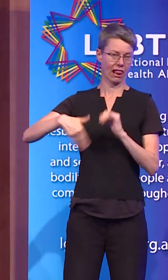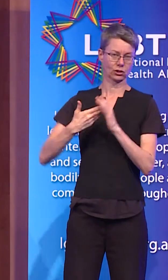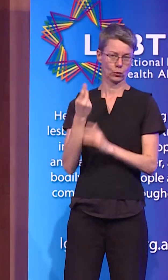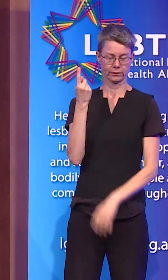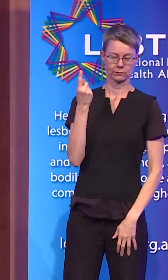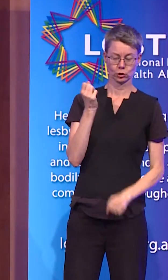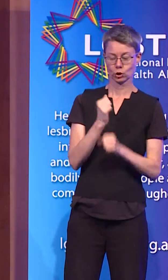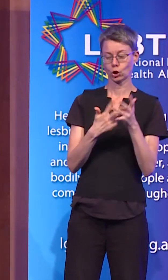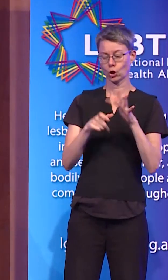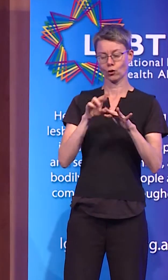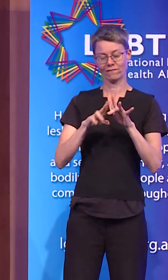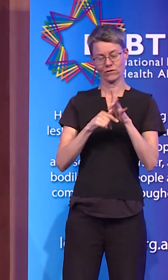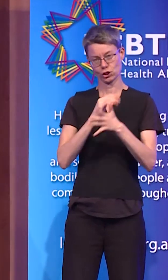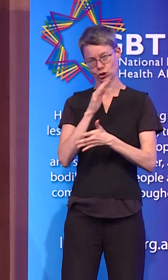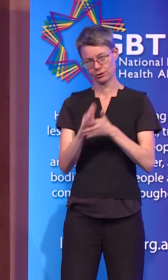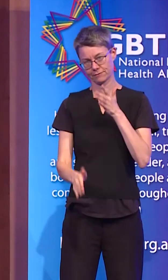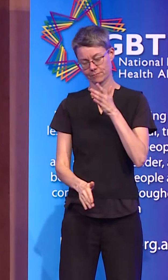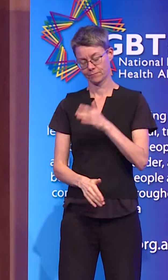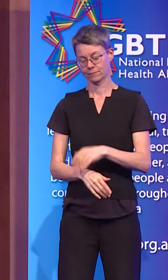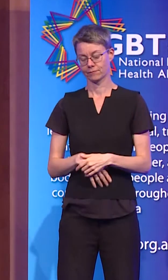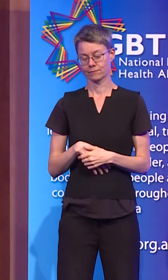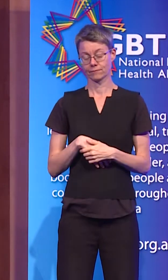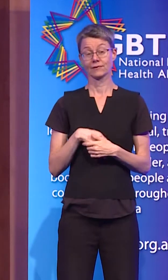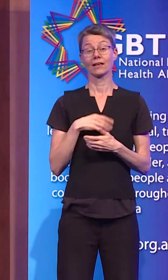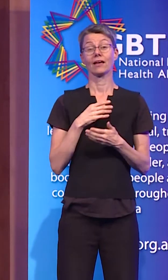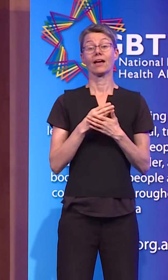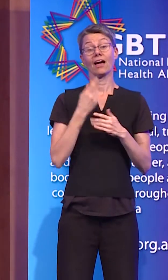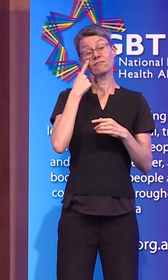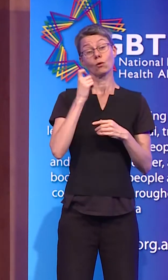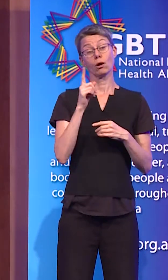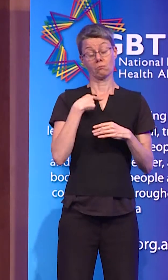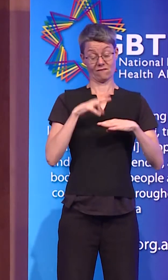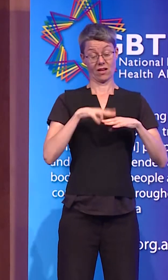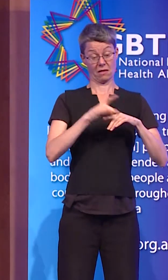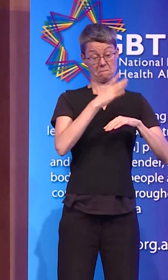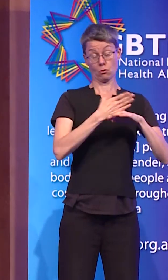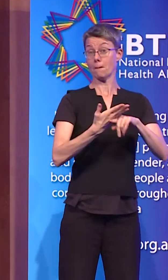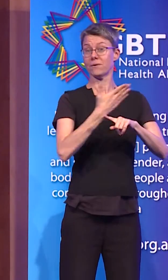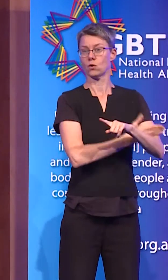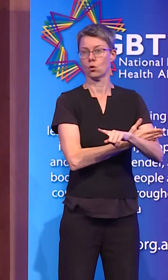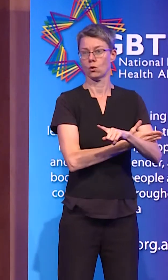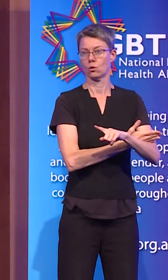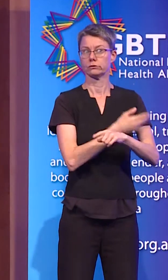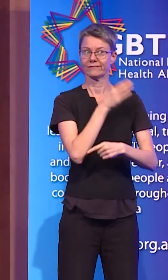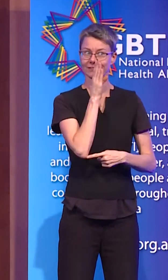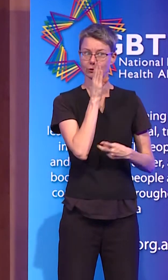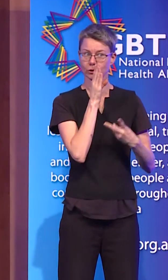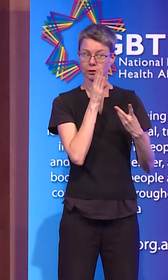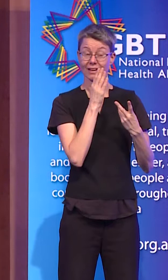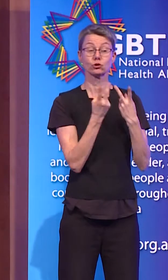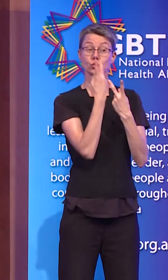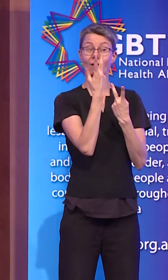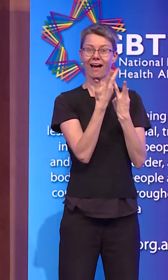one." So I also discovered my father was married before, so he had a few secrets, and he had two other